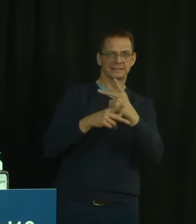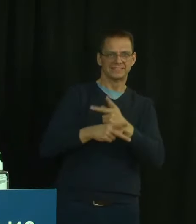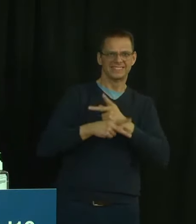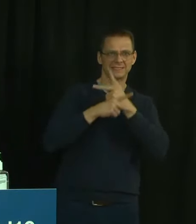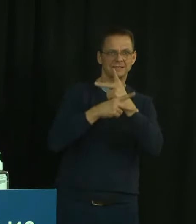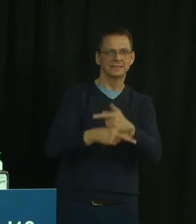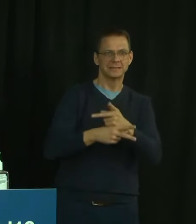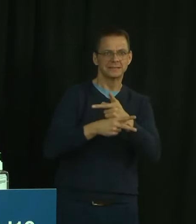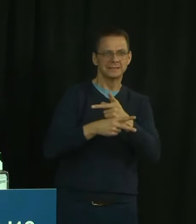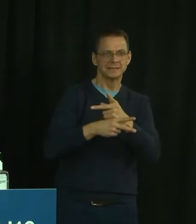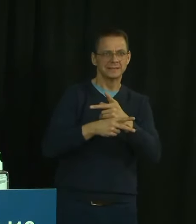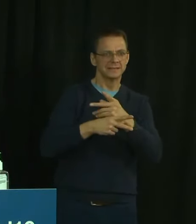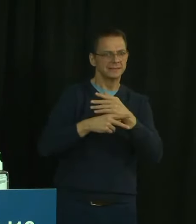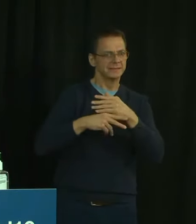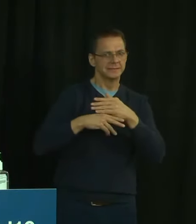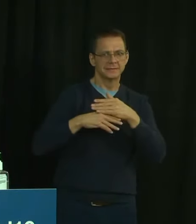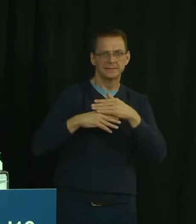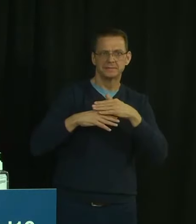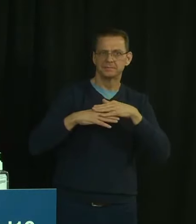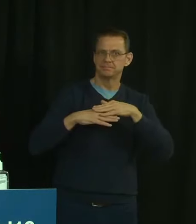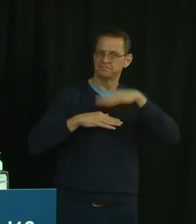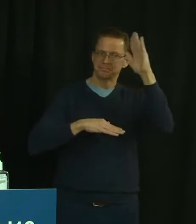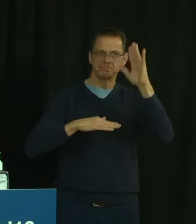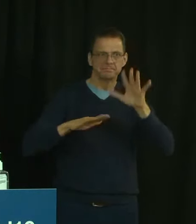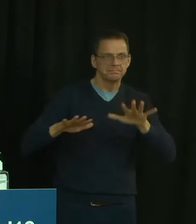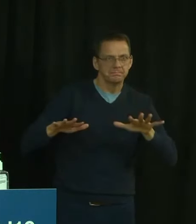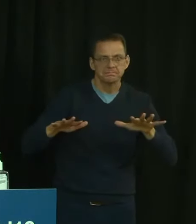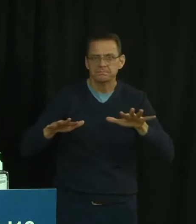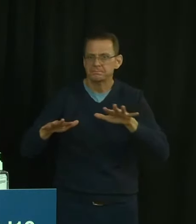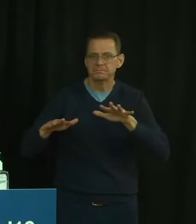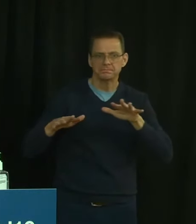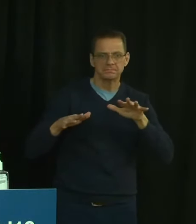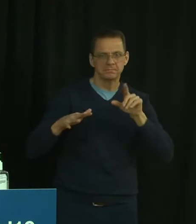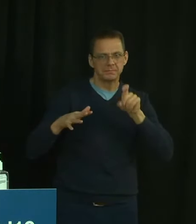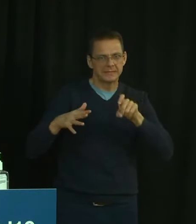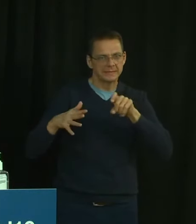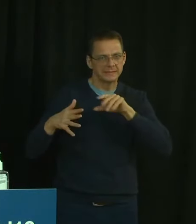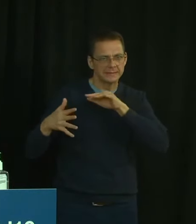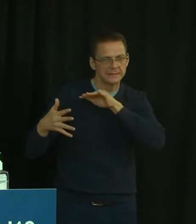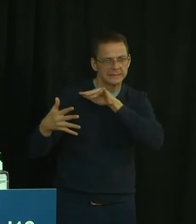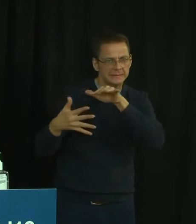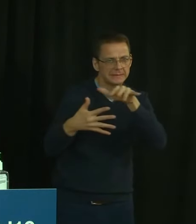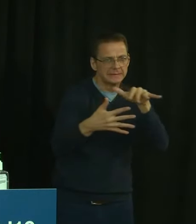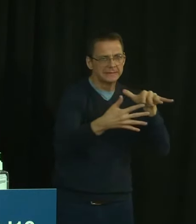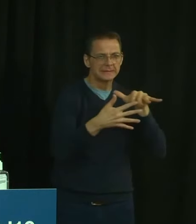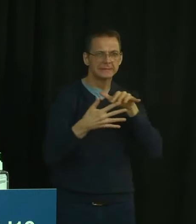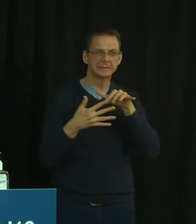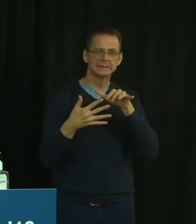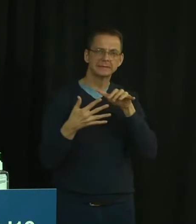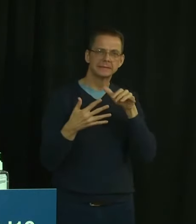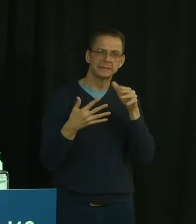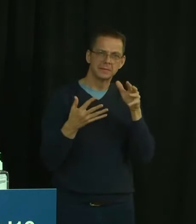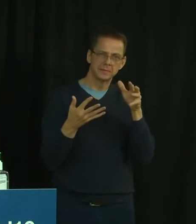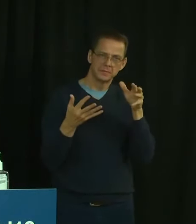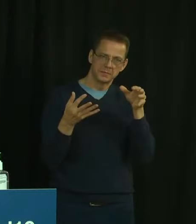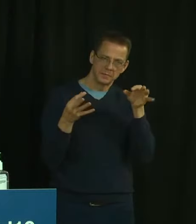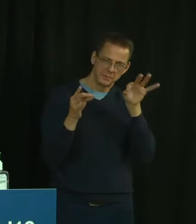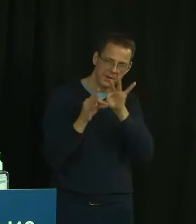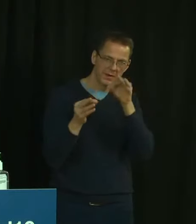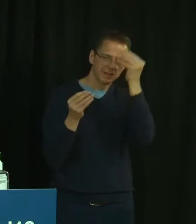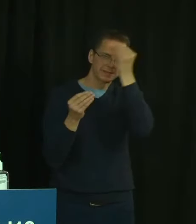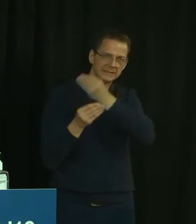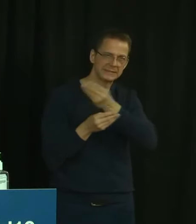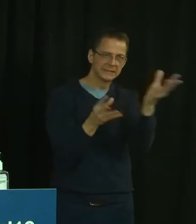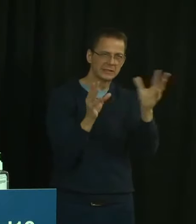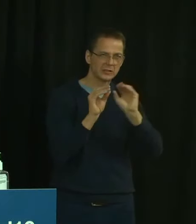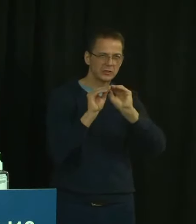offer detailed information to anyone under the age of 55 if we are to restart offering this vaccine to those in the